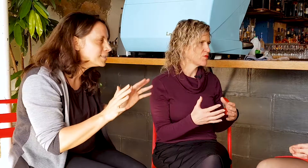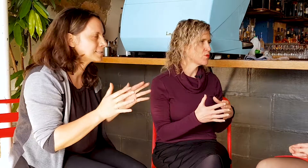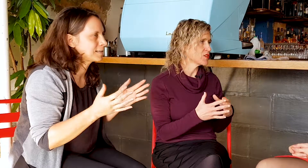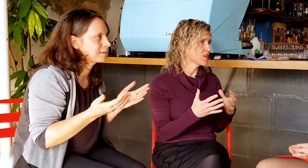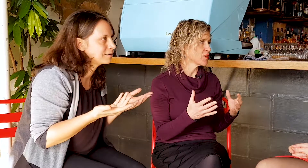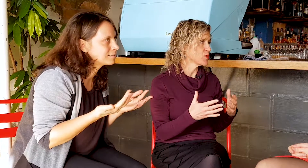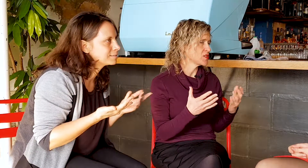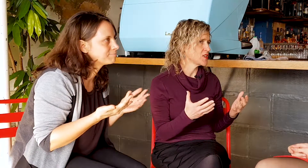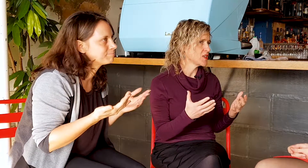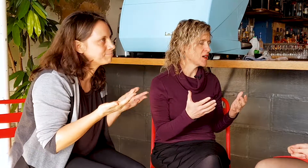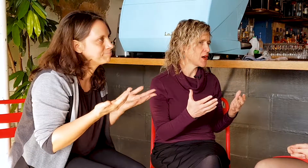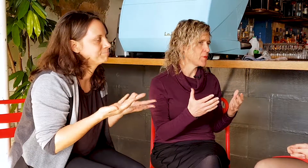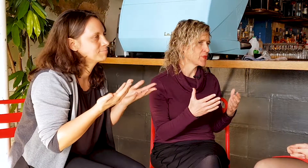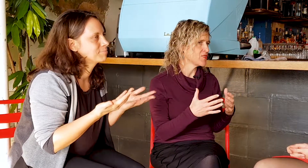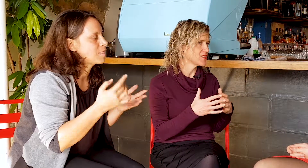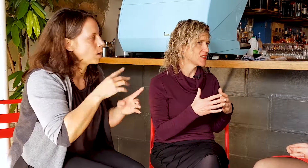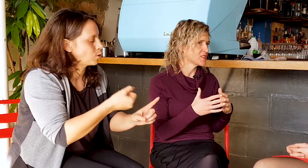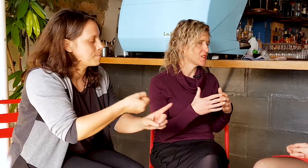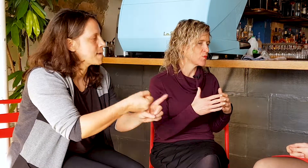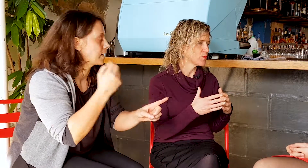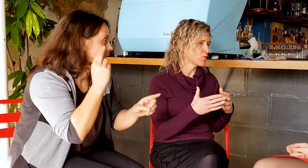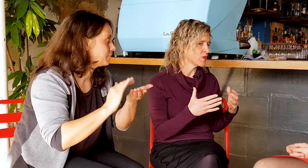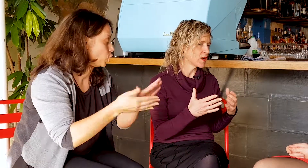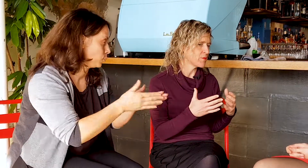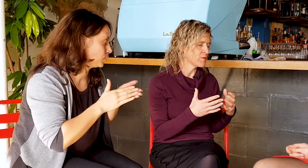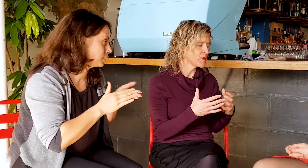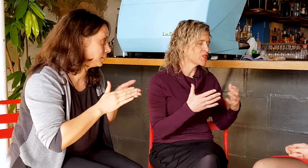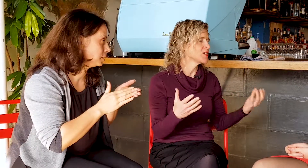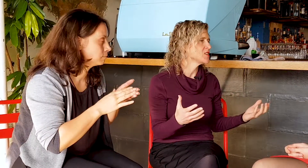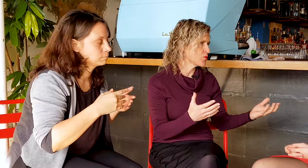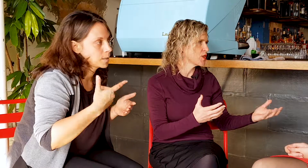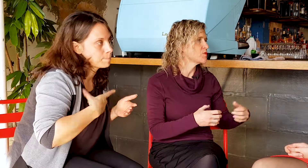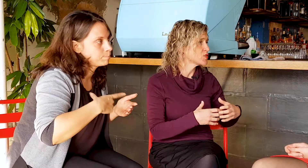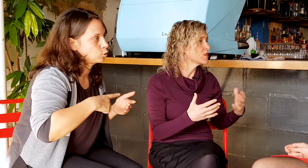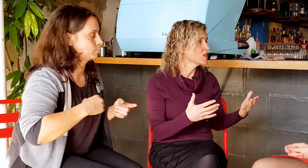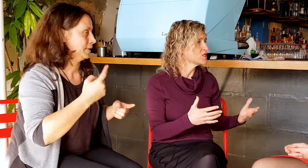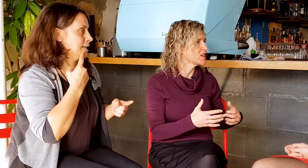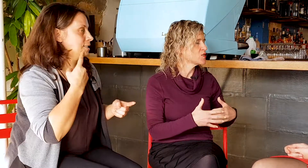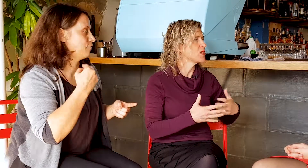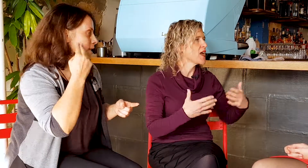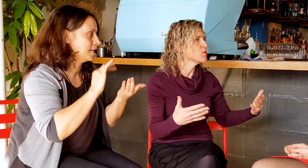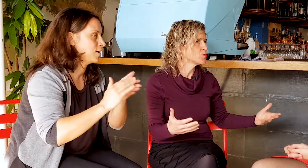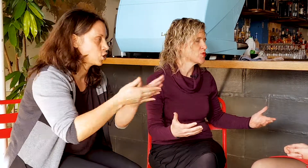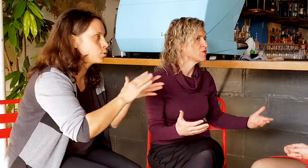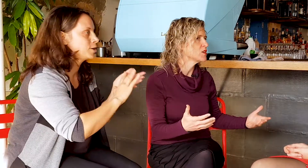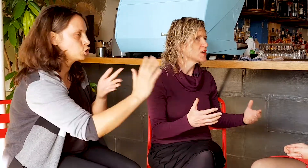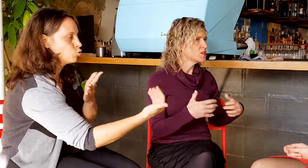for the deaf community in the sense that it would be much easier for them to, like you said, to be able to do